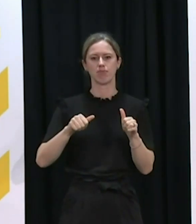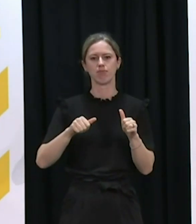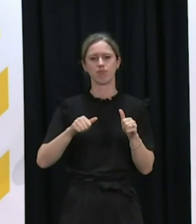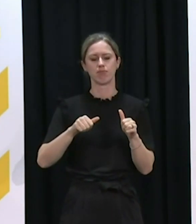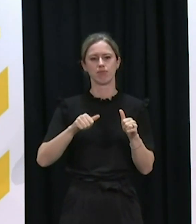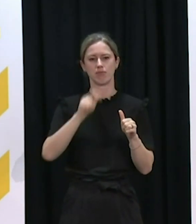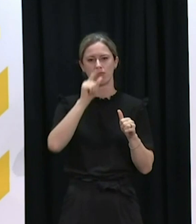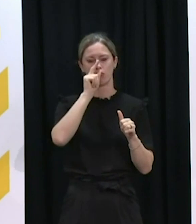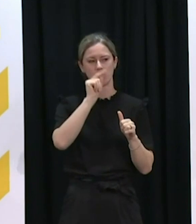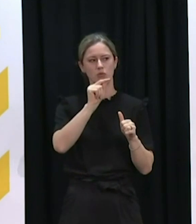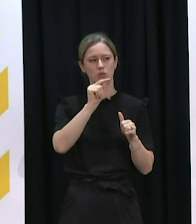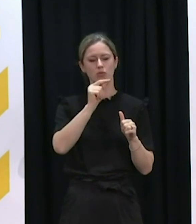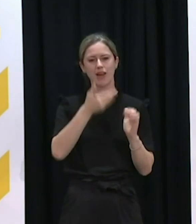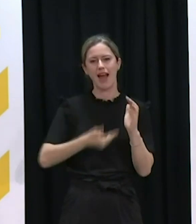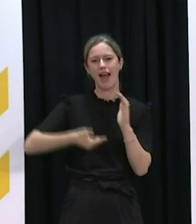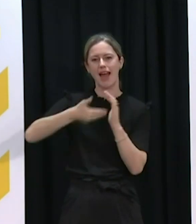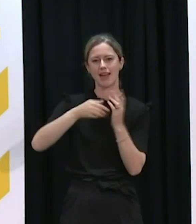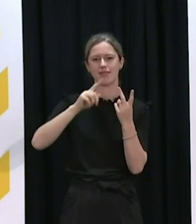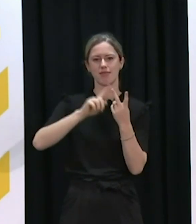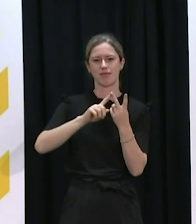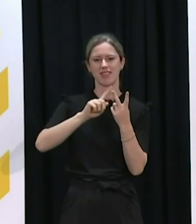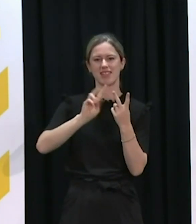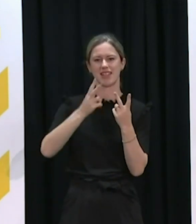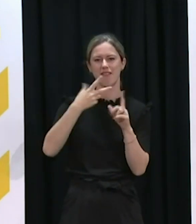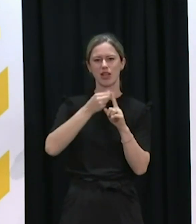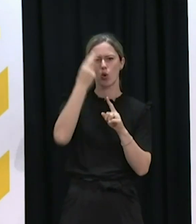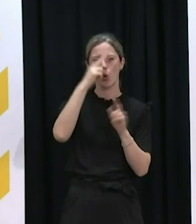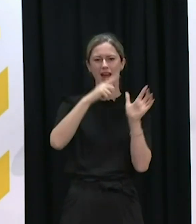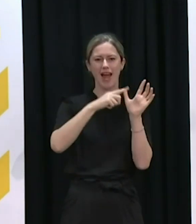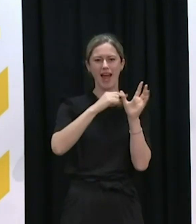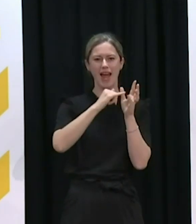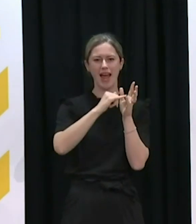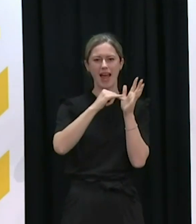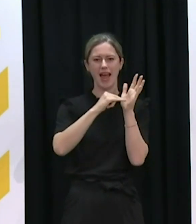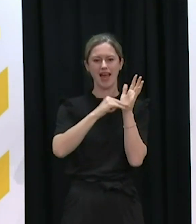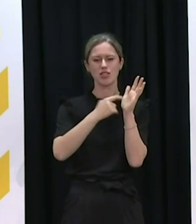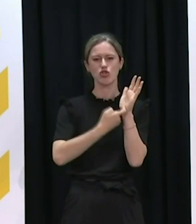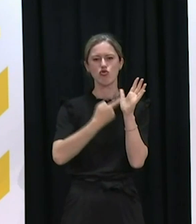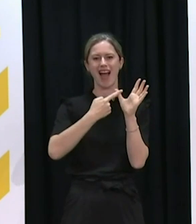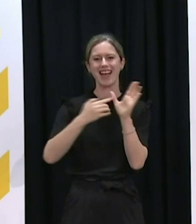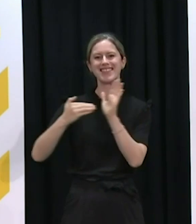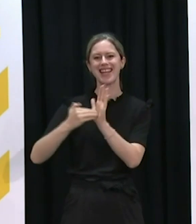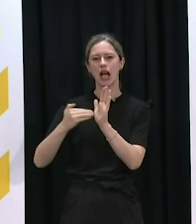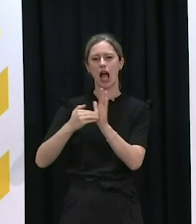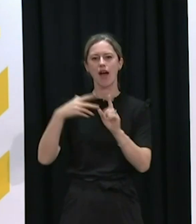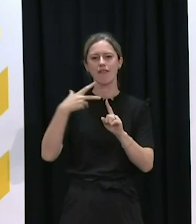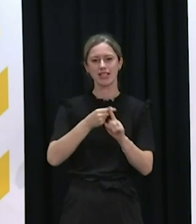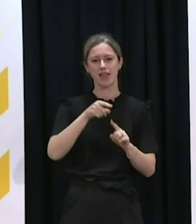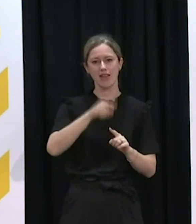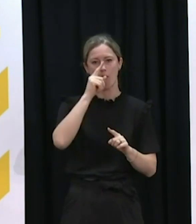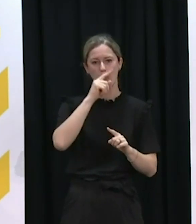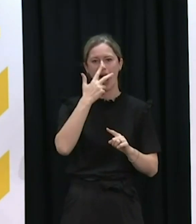to be able to make AstraZeneca COVID-19 vaccine available as a second option for people